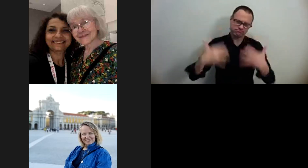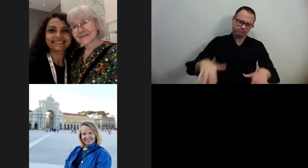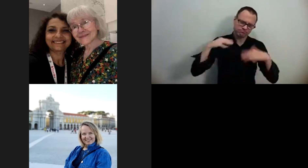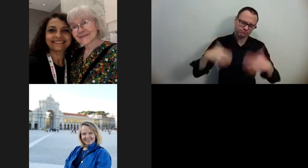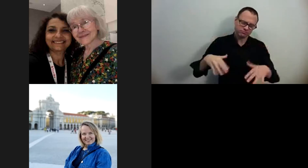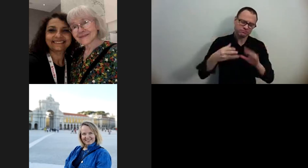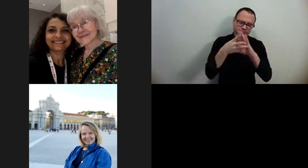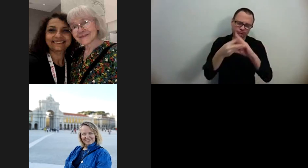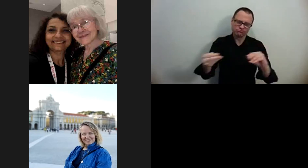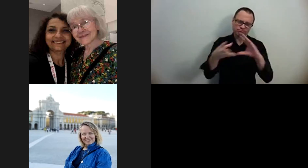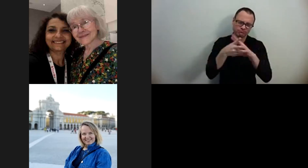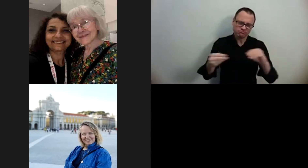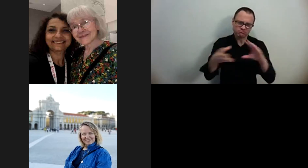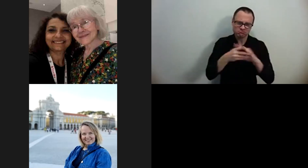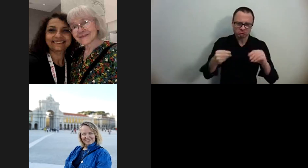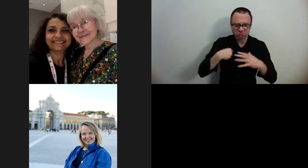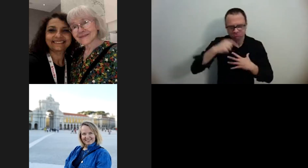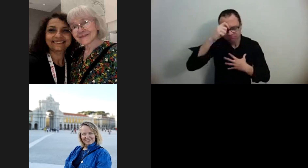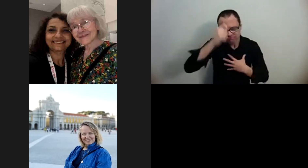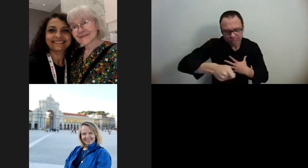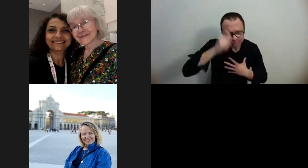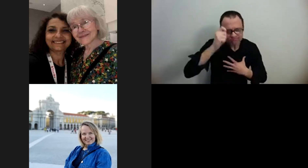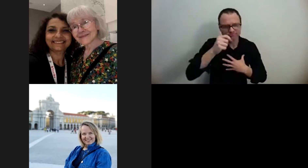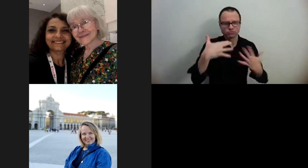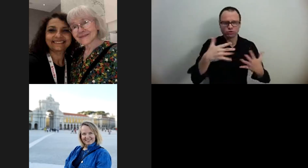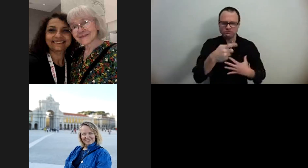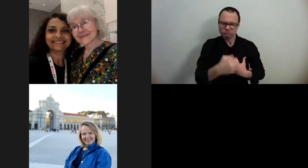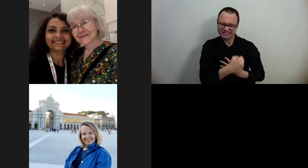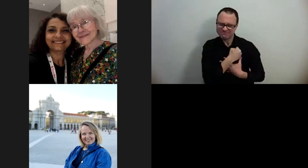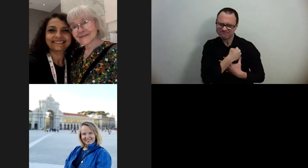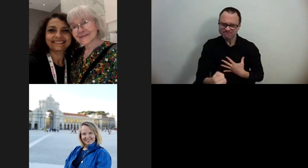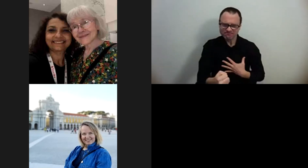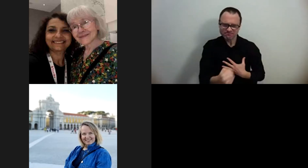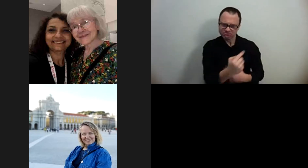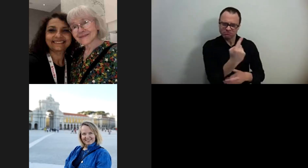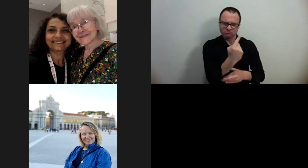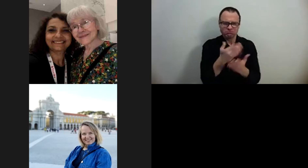from Germany, who gave a very impressive presentation.